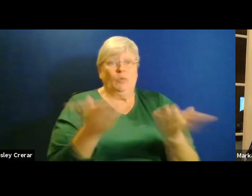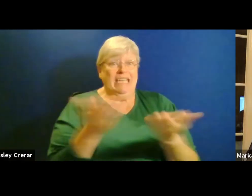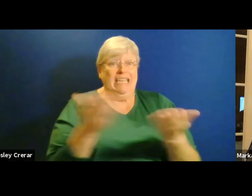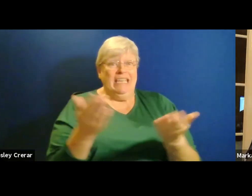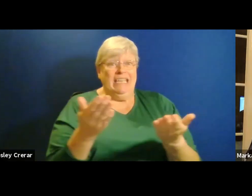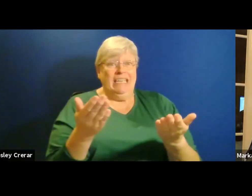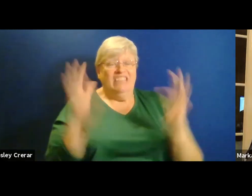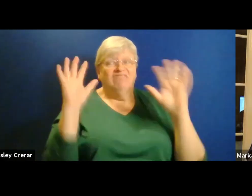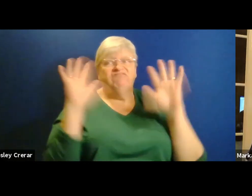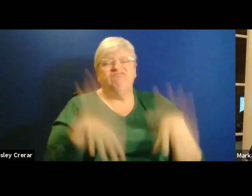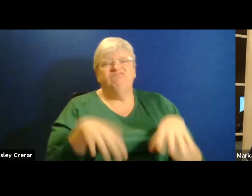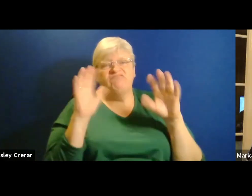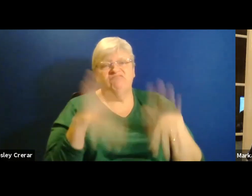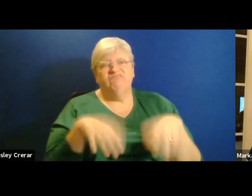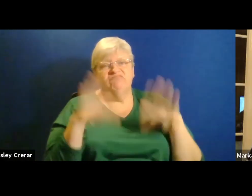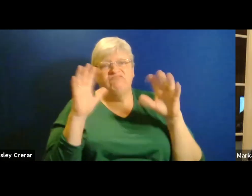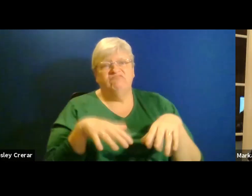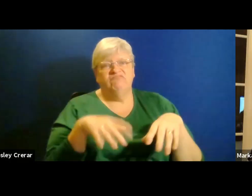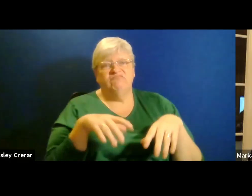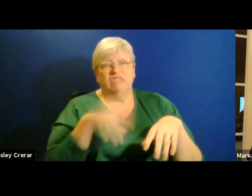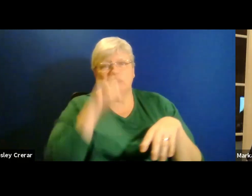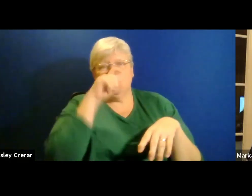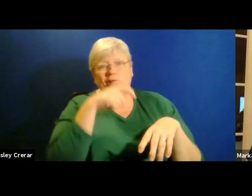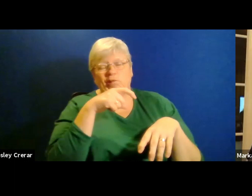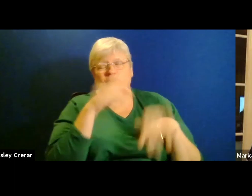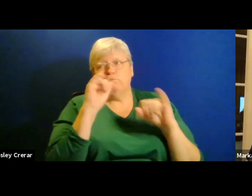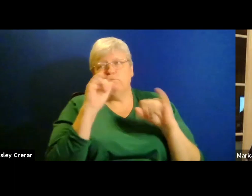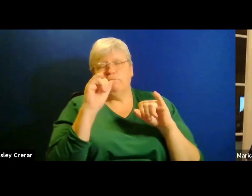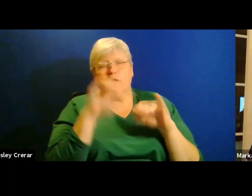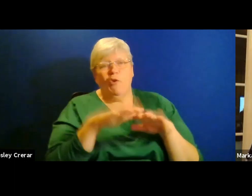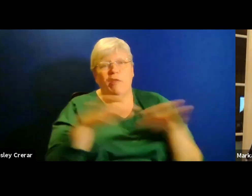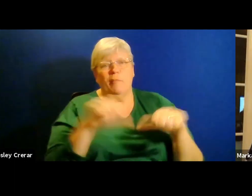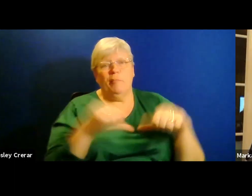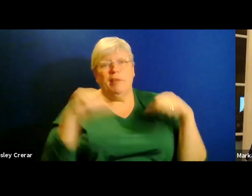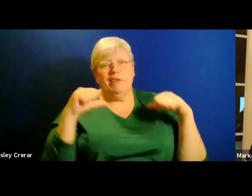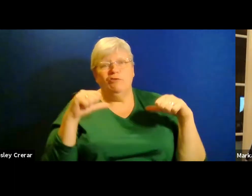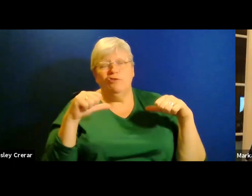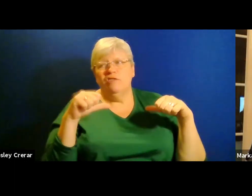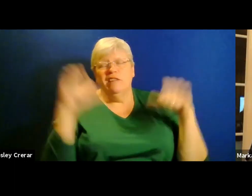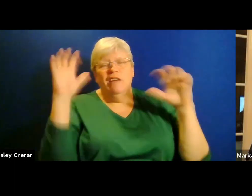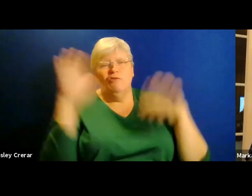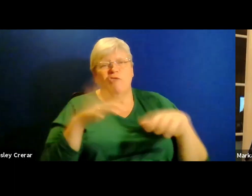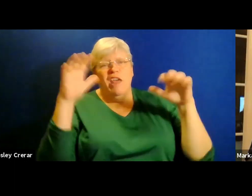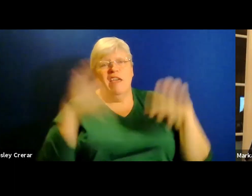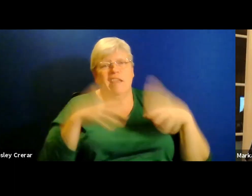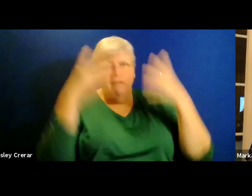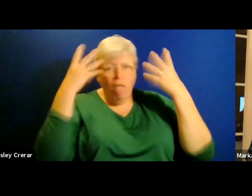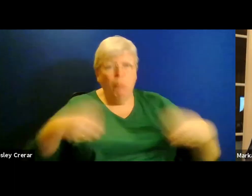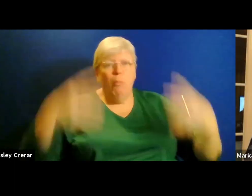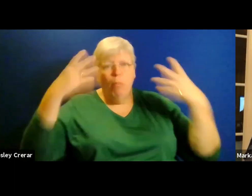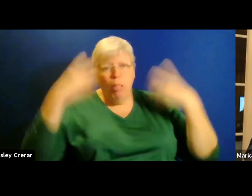a downpour. A crow hunched and scunnered on the esplanade. Rain rolls off his gothic